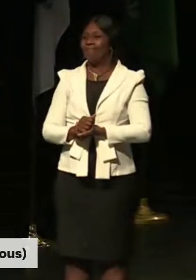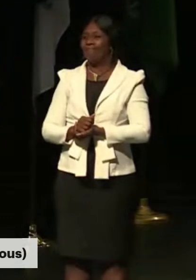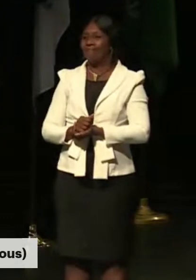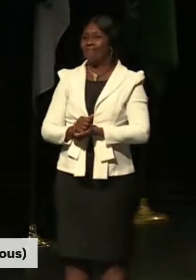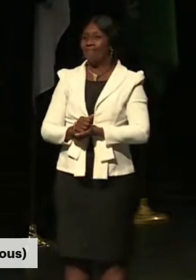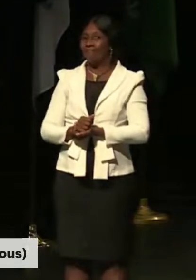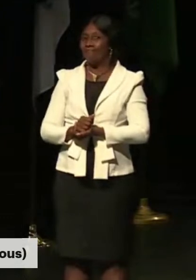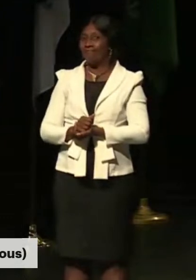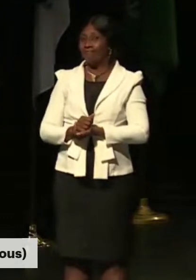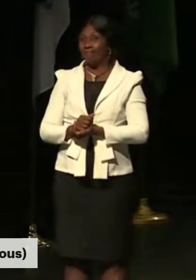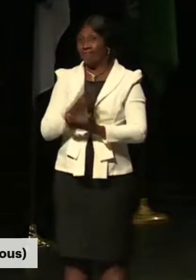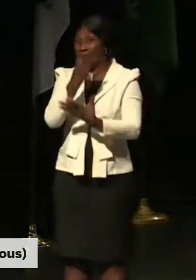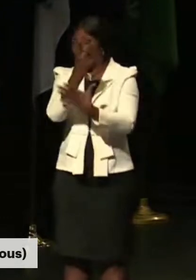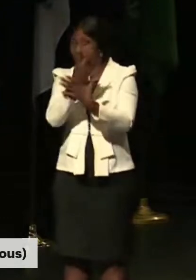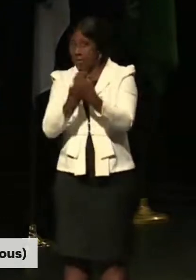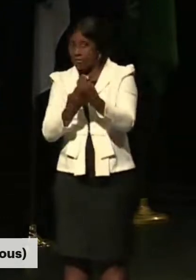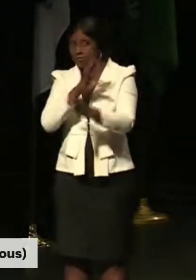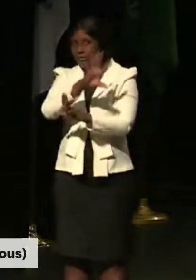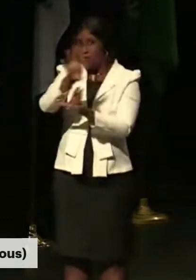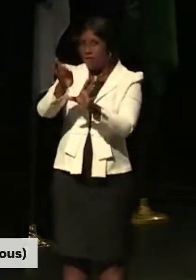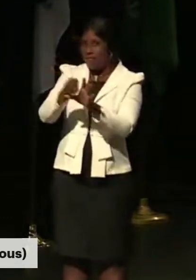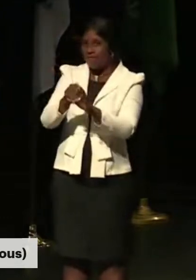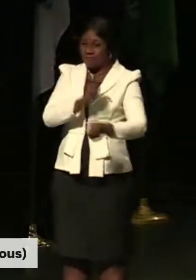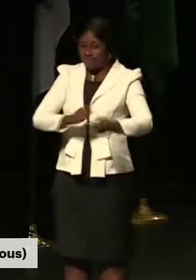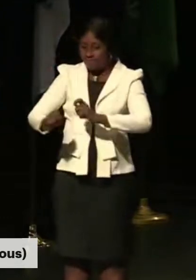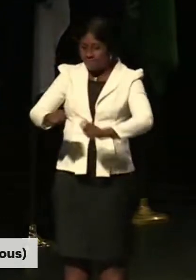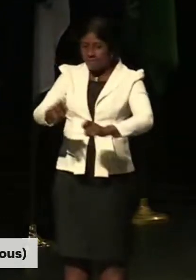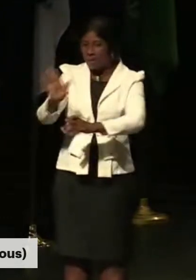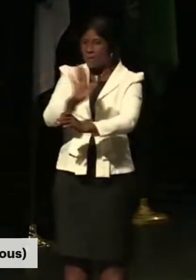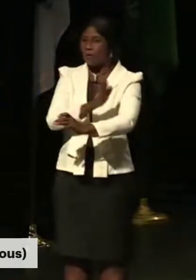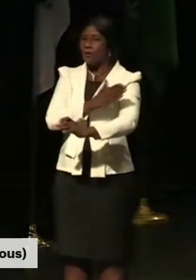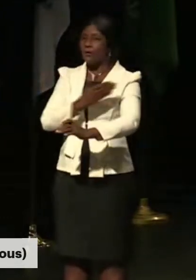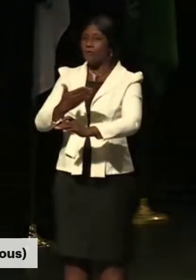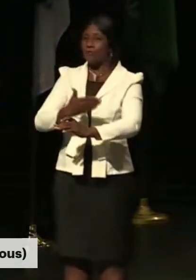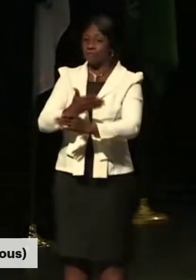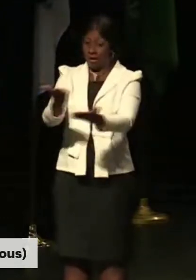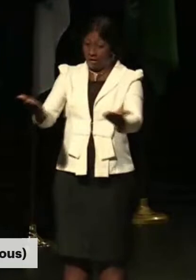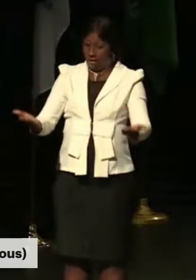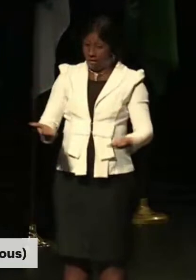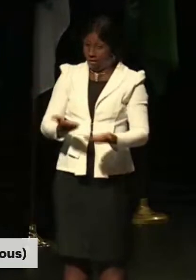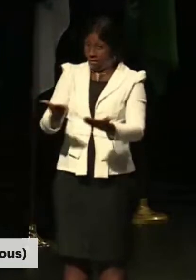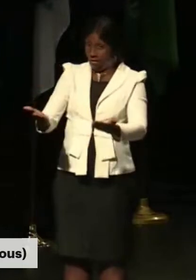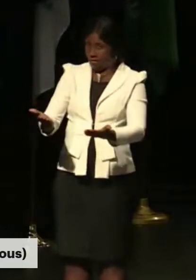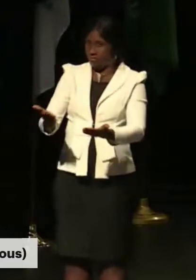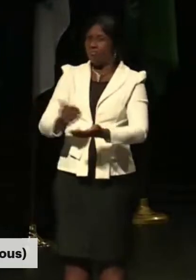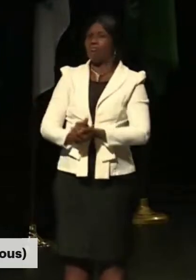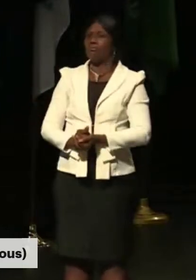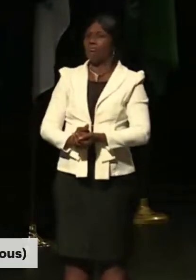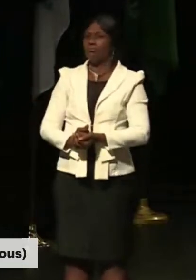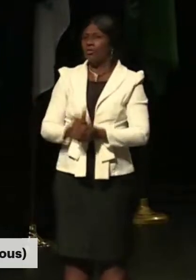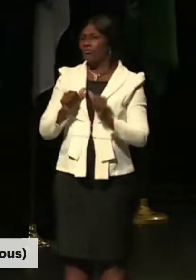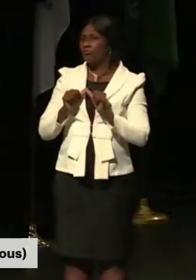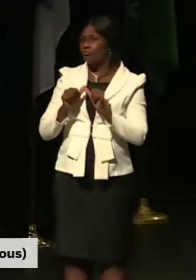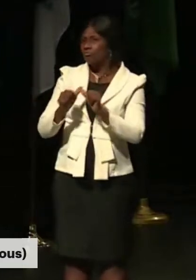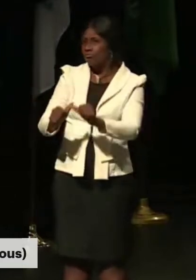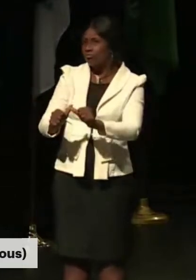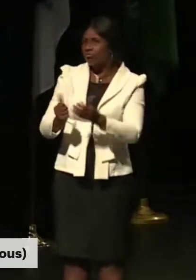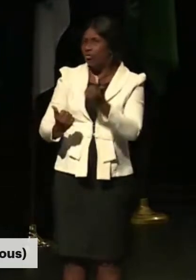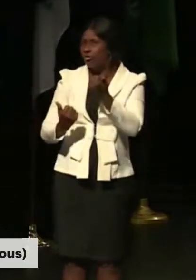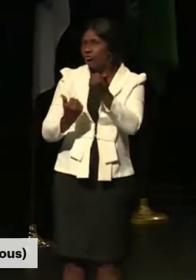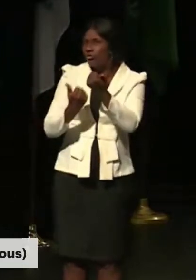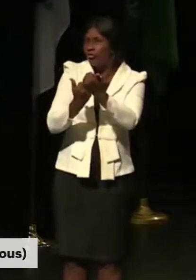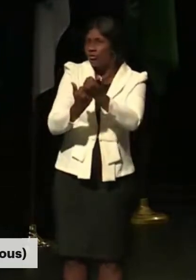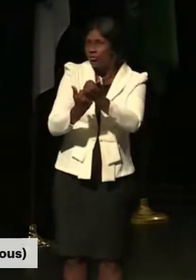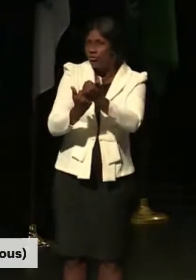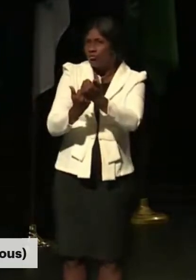both related to steel band music. In Trinidad, Mr. Wheat continued his contribution to academia and